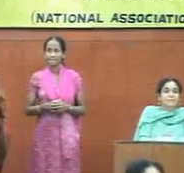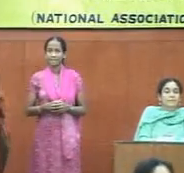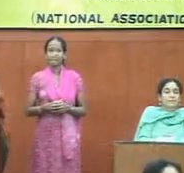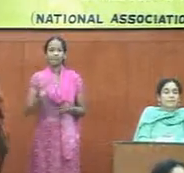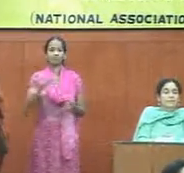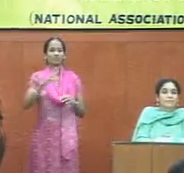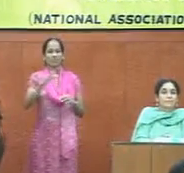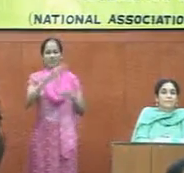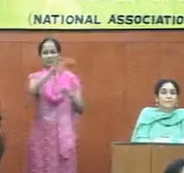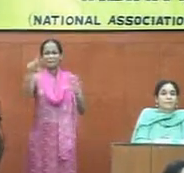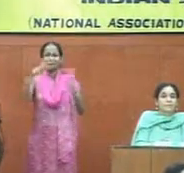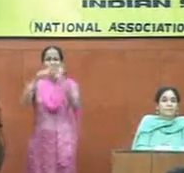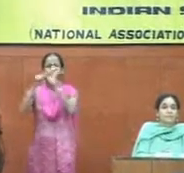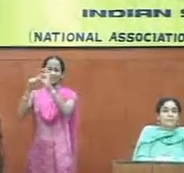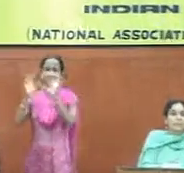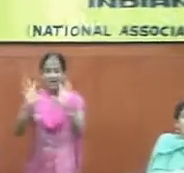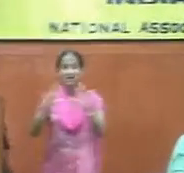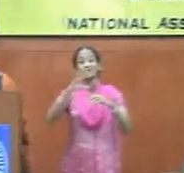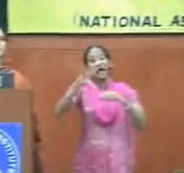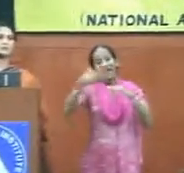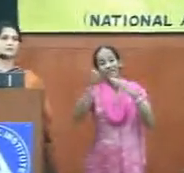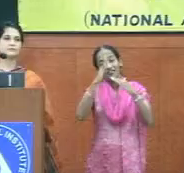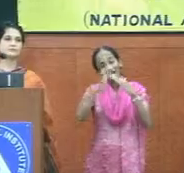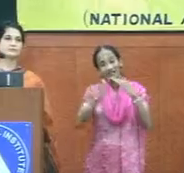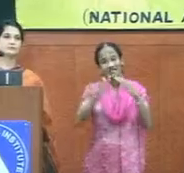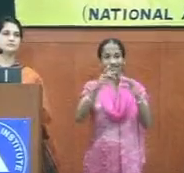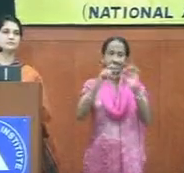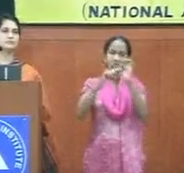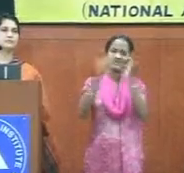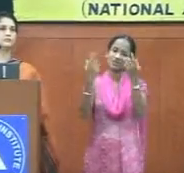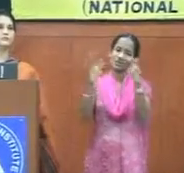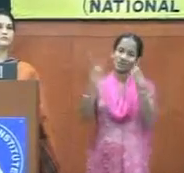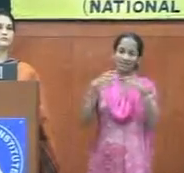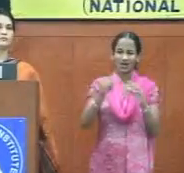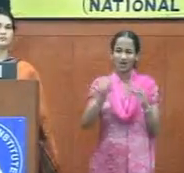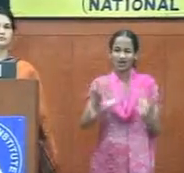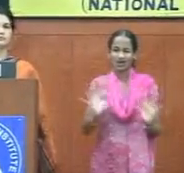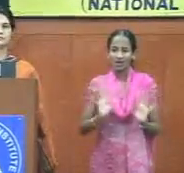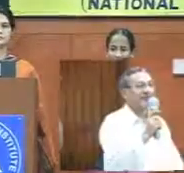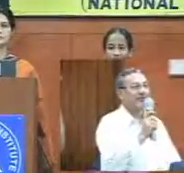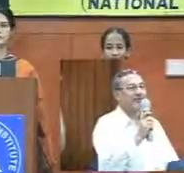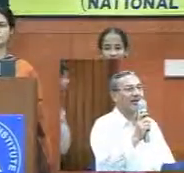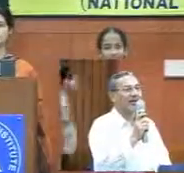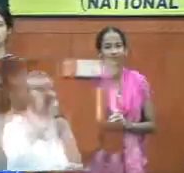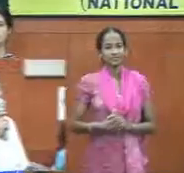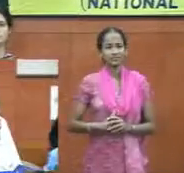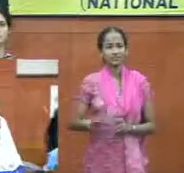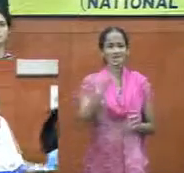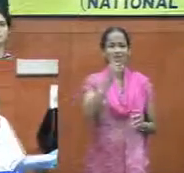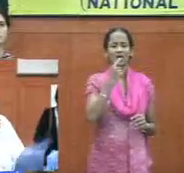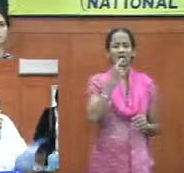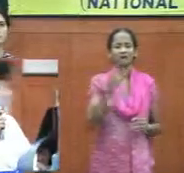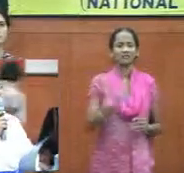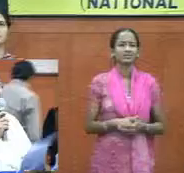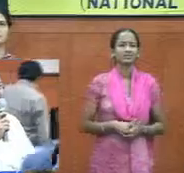we'll do an open house discussion, since there are many, many questions. There are two questions. One is that